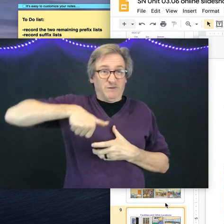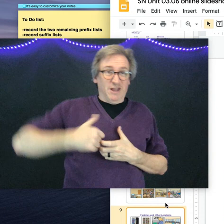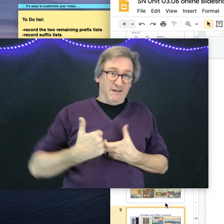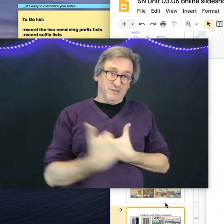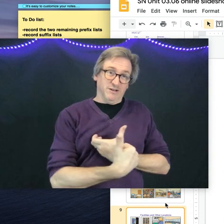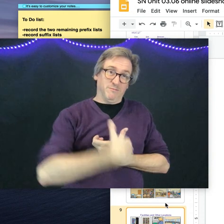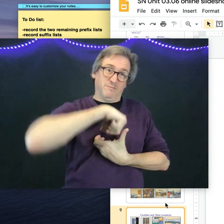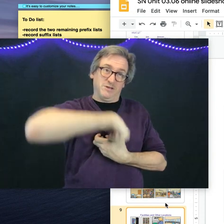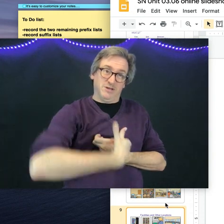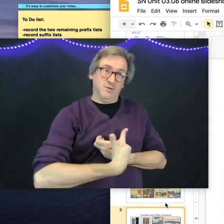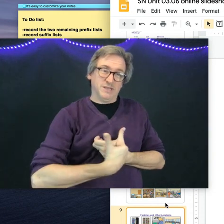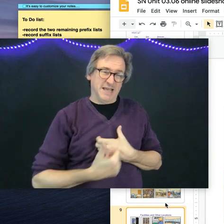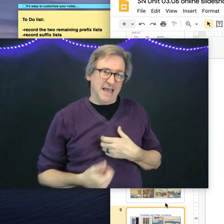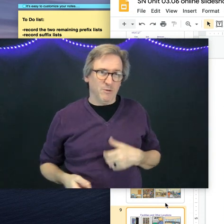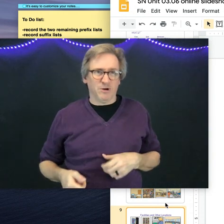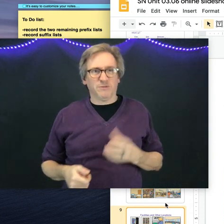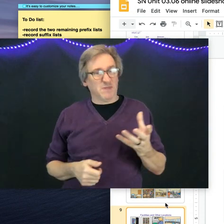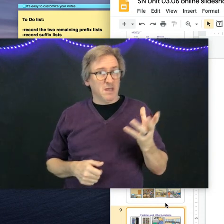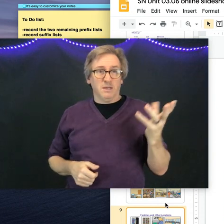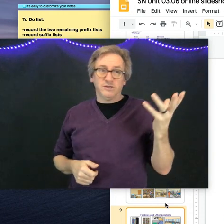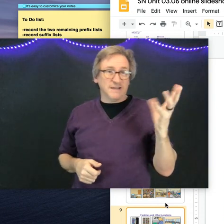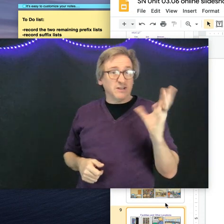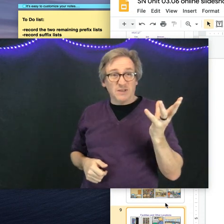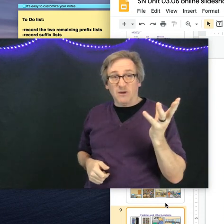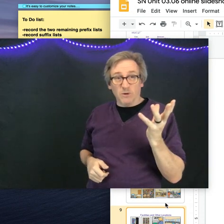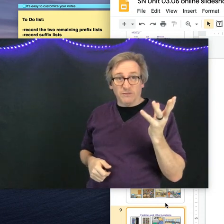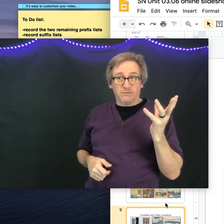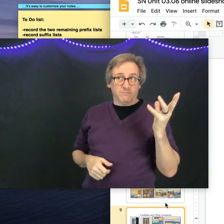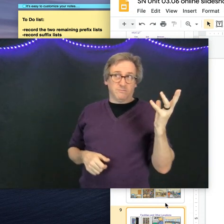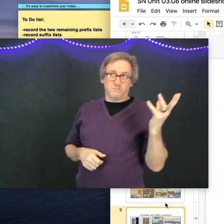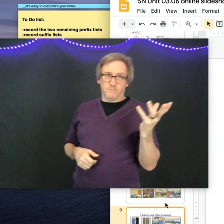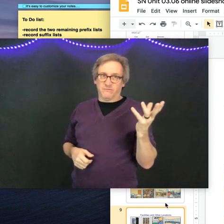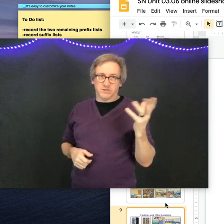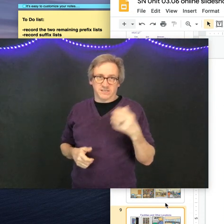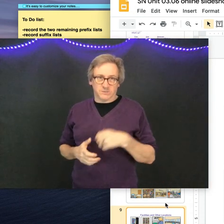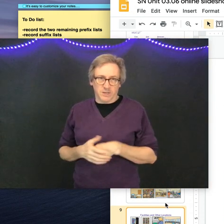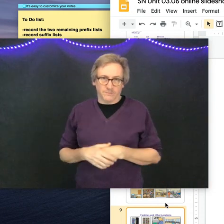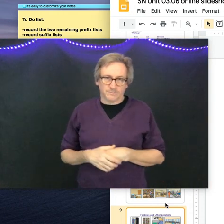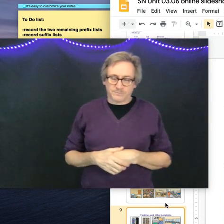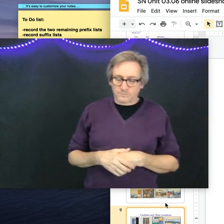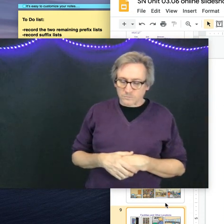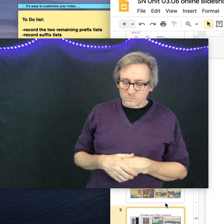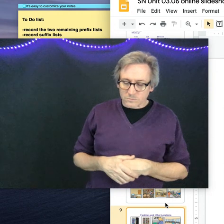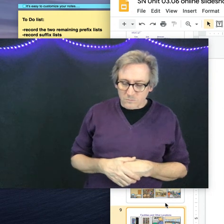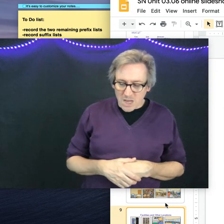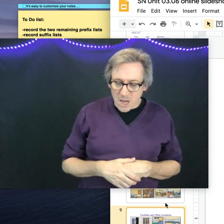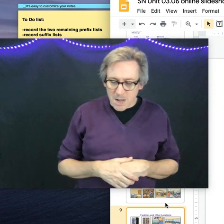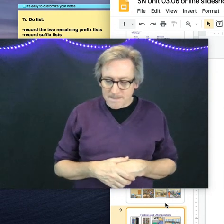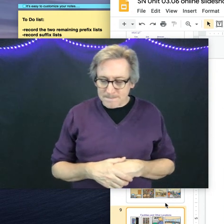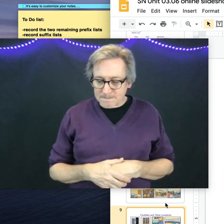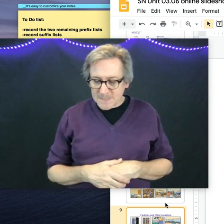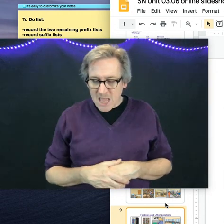right? When you have to use the can opener, you used to have to do that with beverages as well.